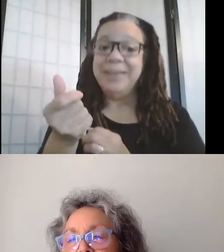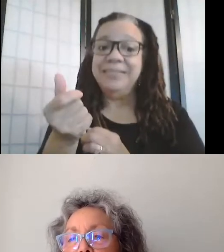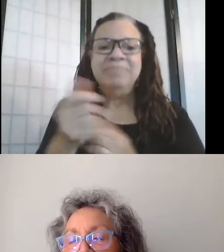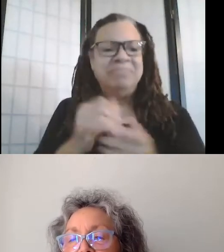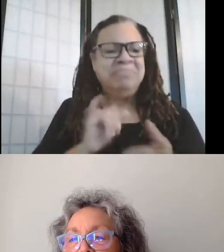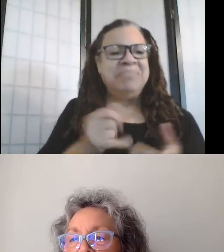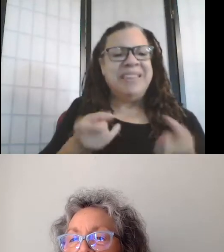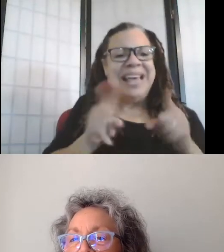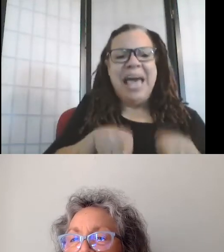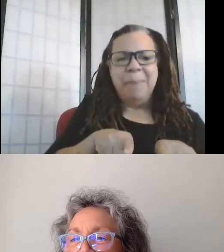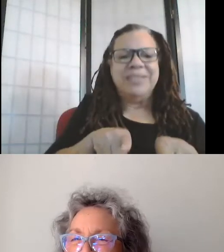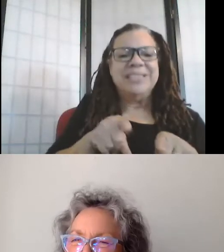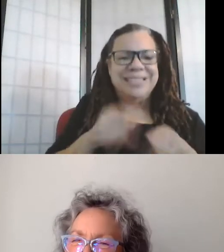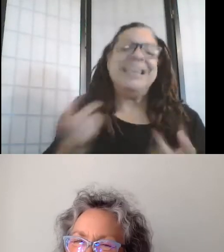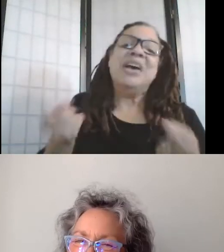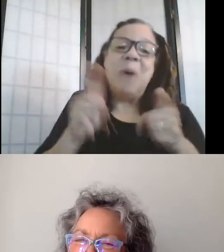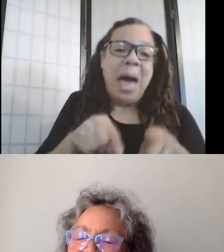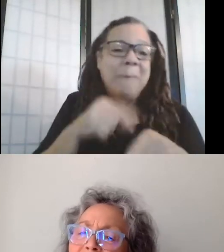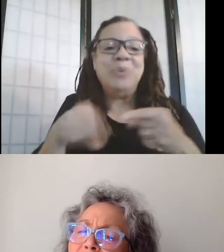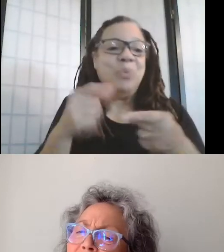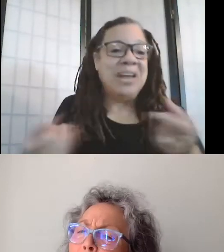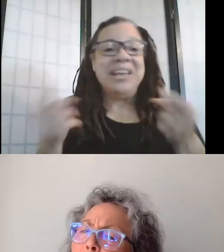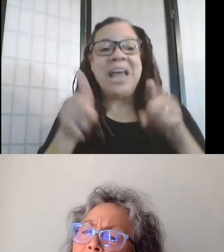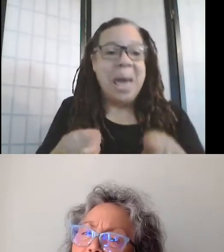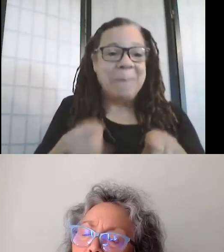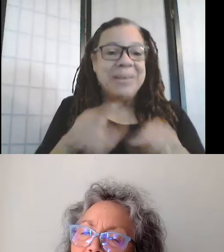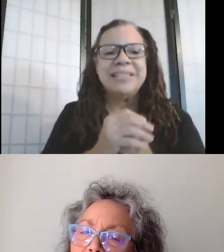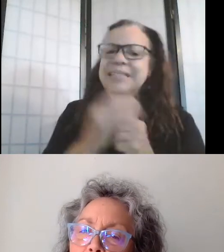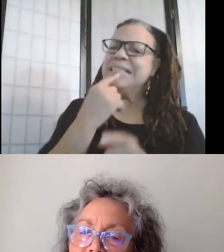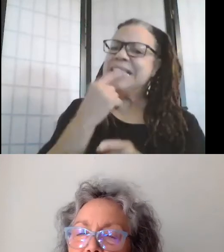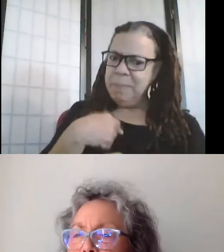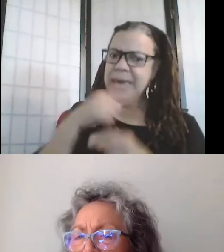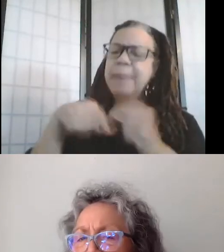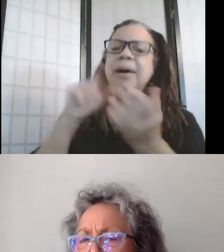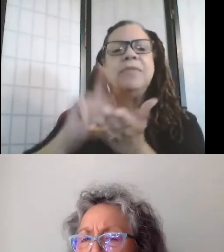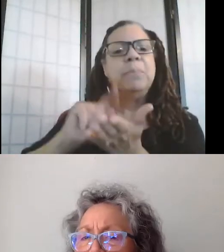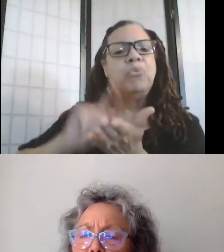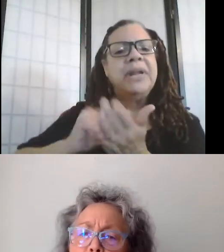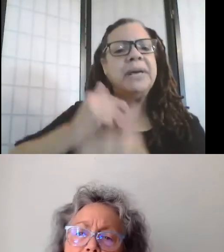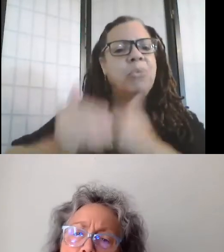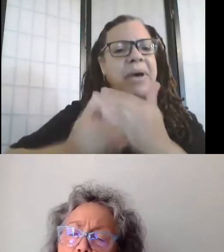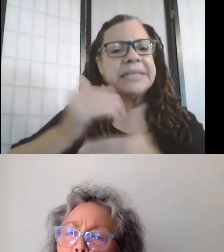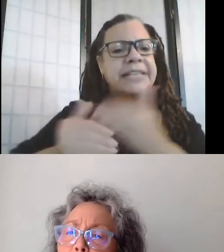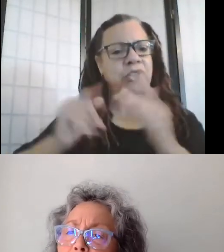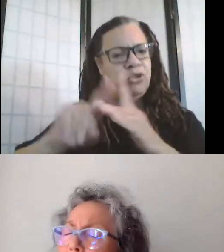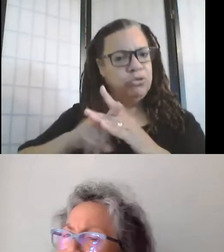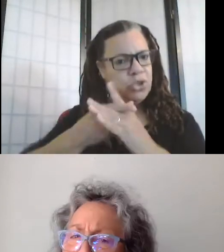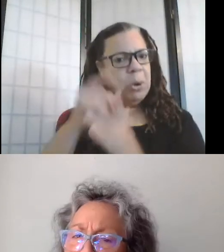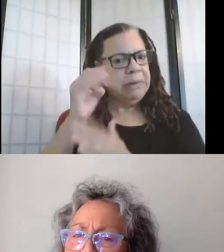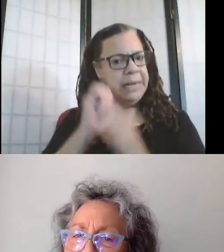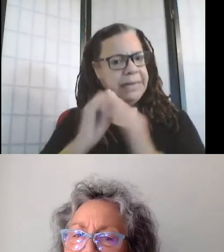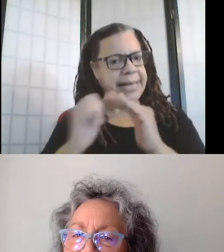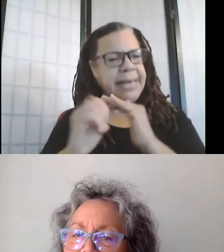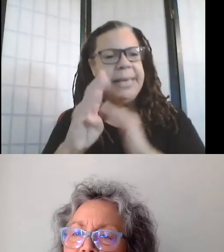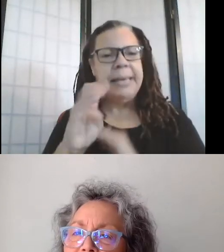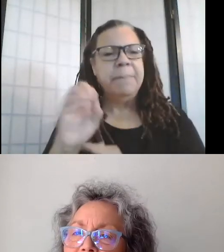happens. it'll happen when it happens. Now, tell me about that printing process. You start as an ebook and you become a real book. What